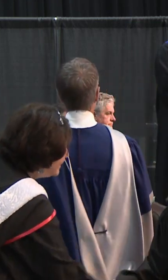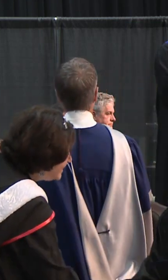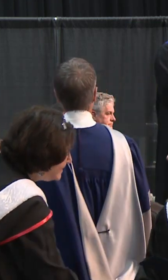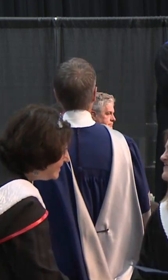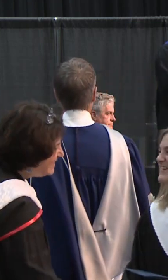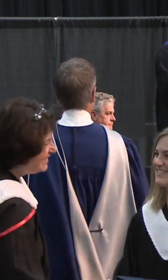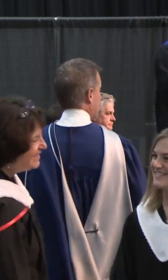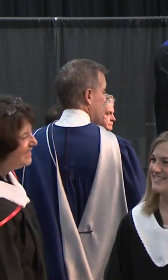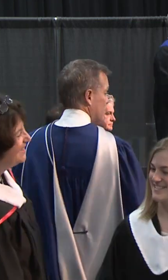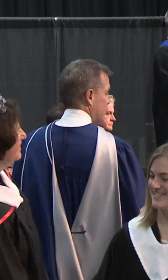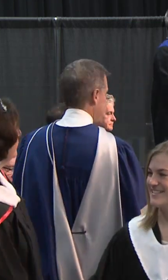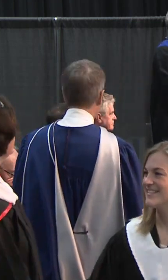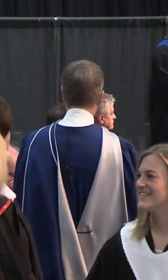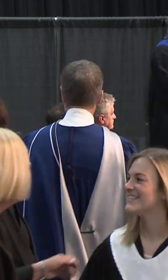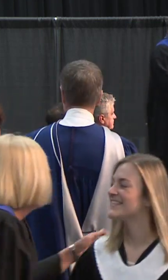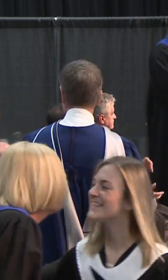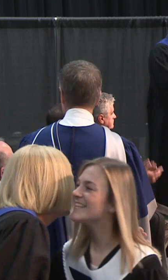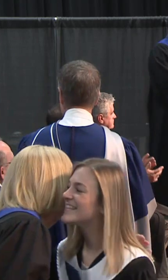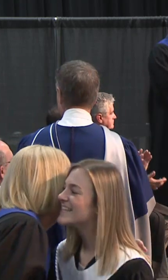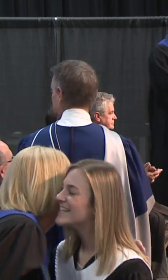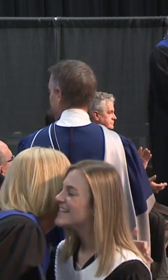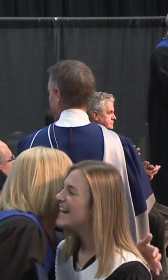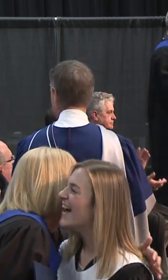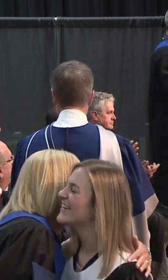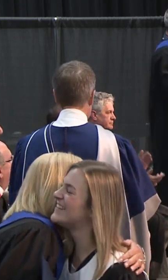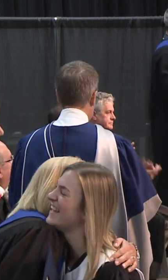With honors, Ryan McKenzie.